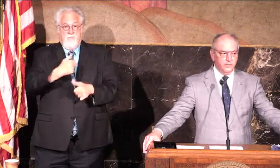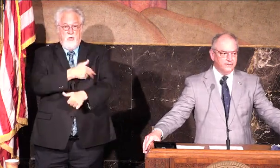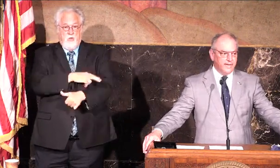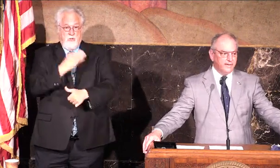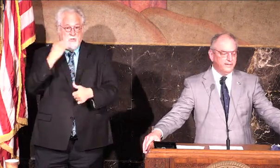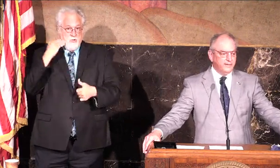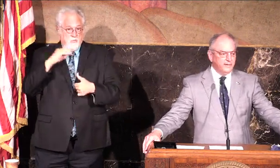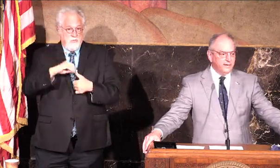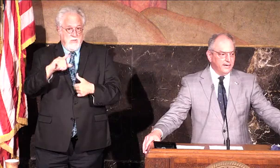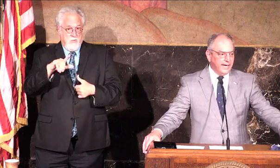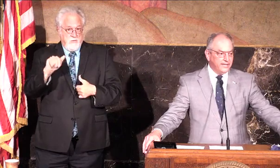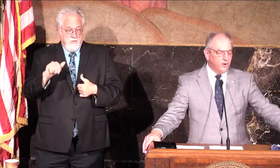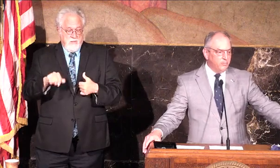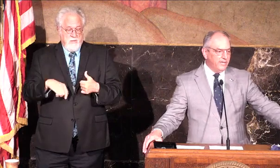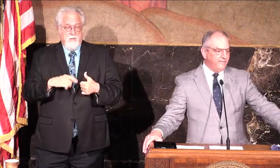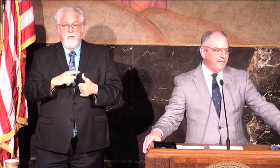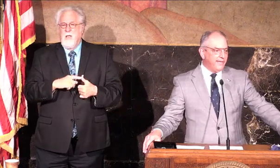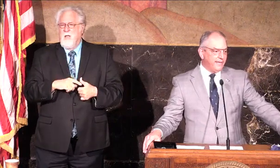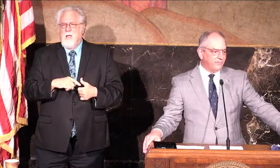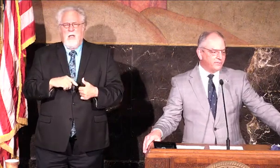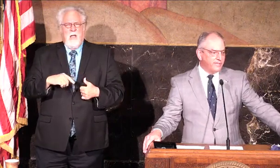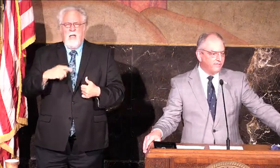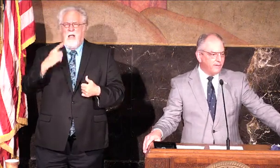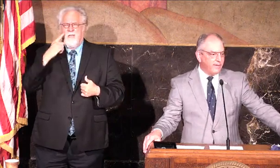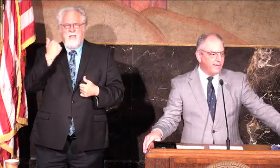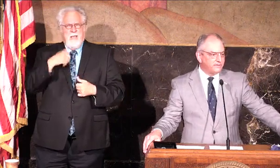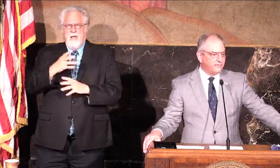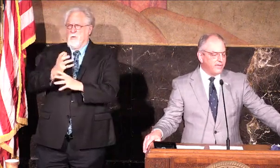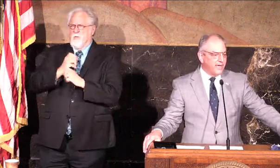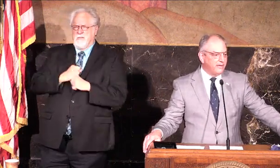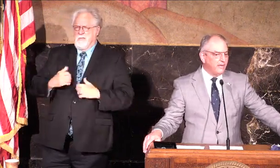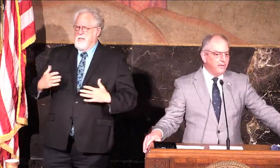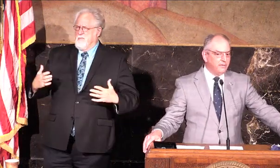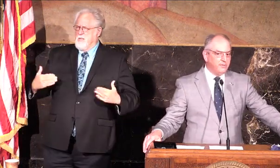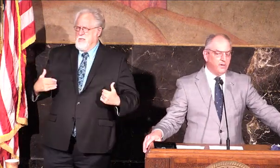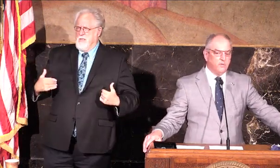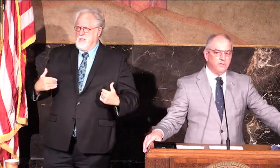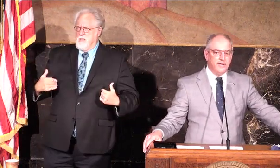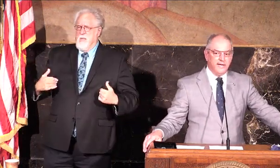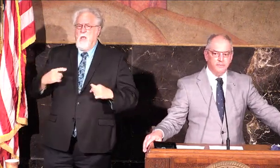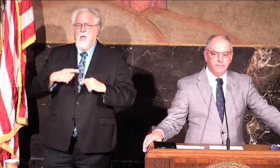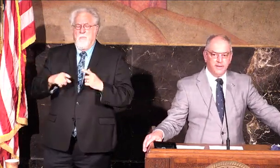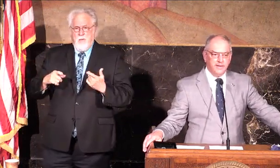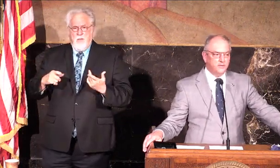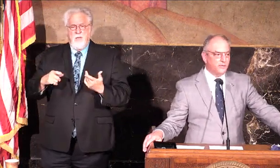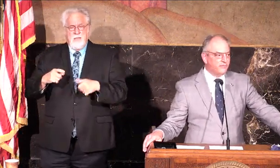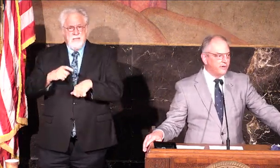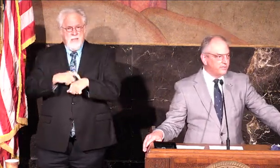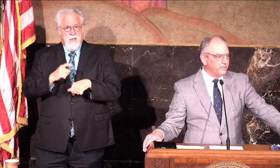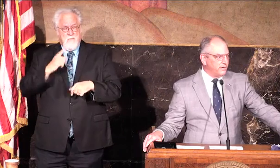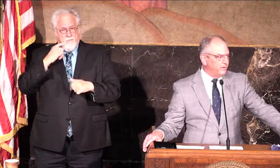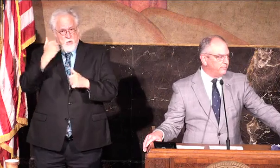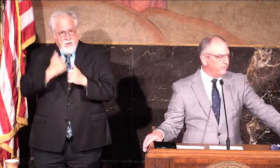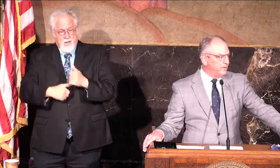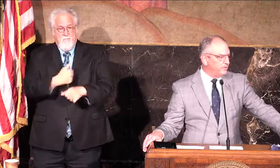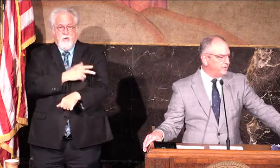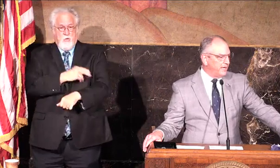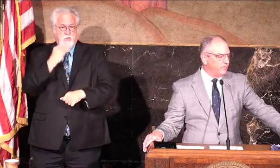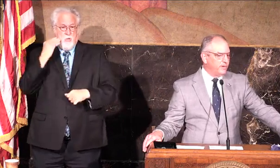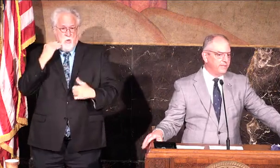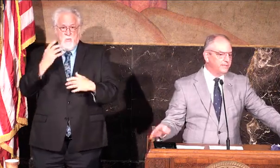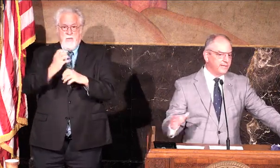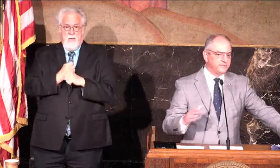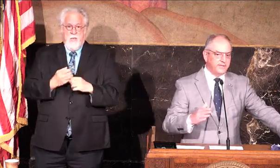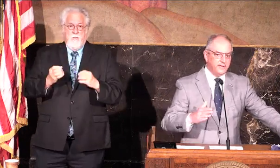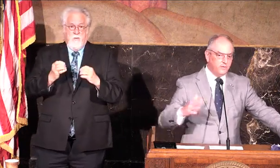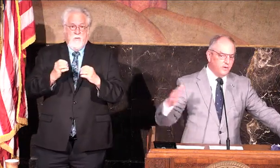in Louisiana. I don't believe any have received them as of yet, but over time, the plan is for every nursing home to get